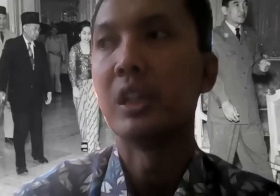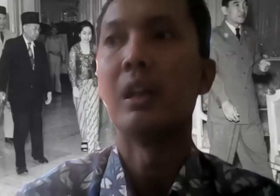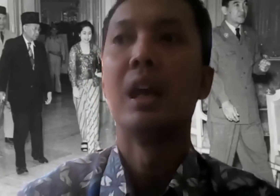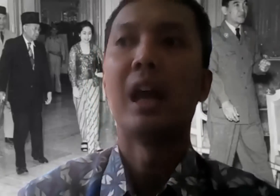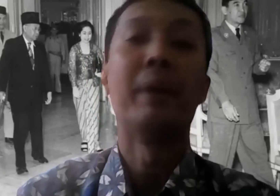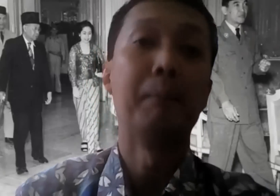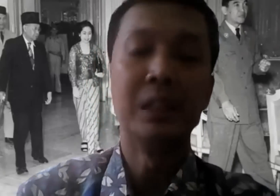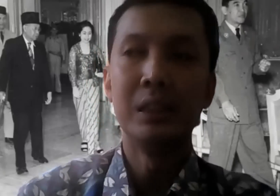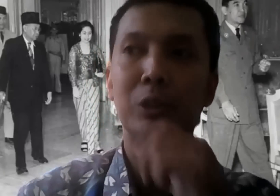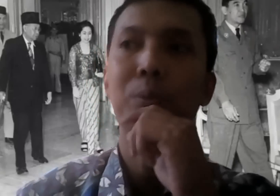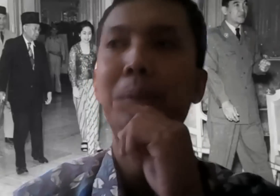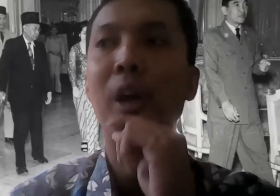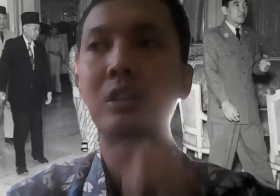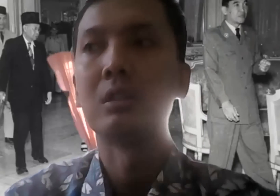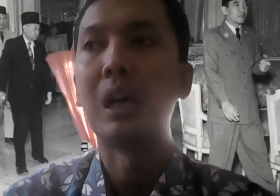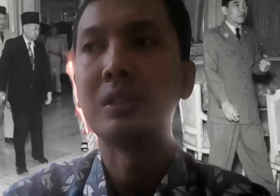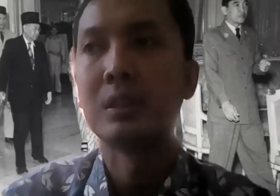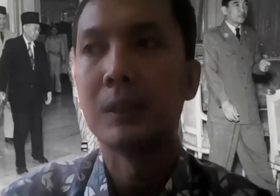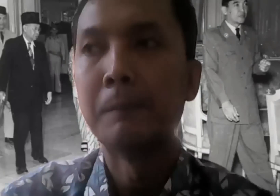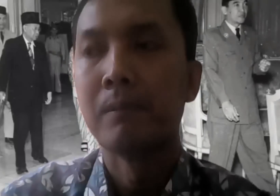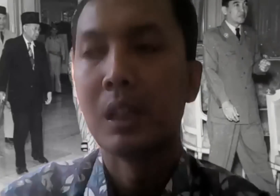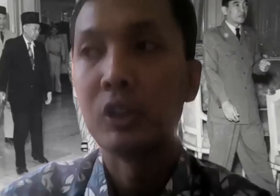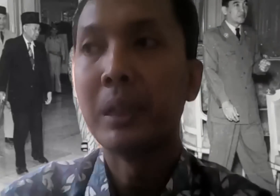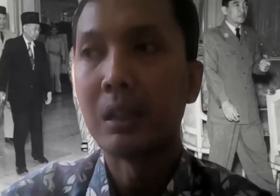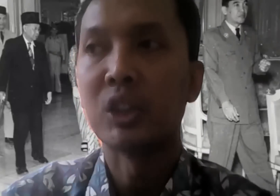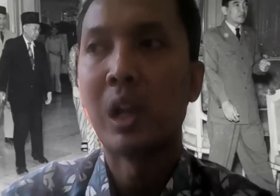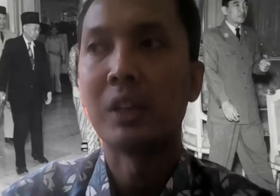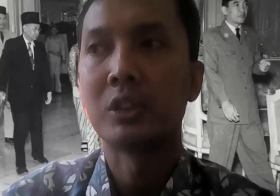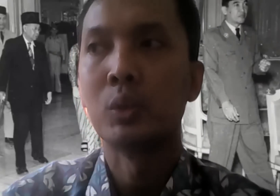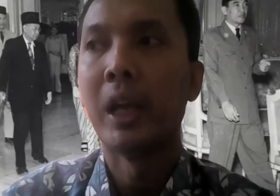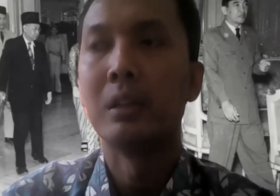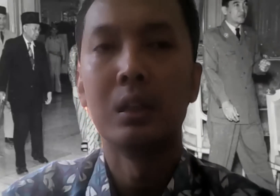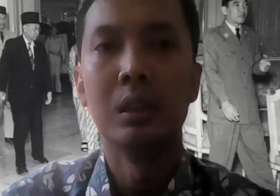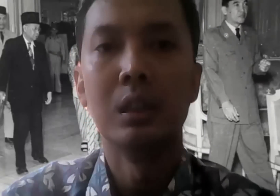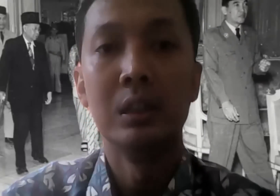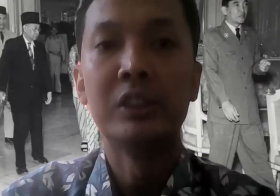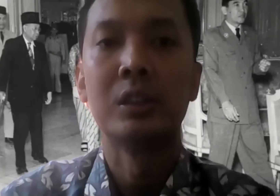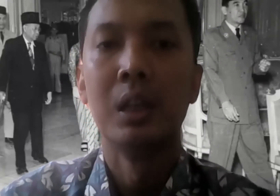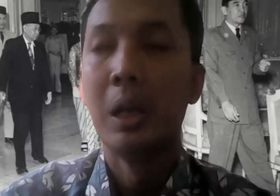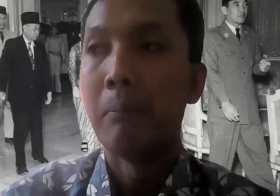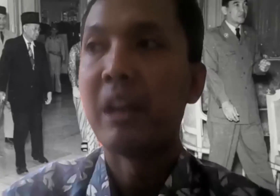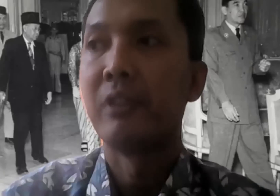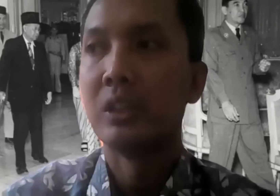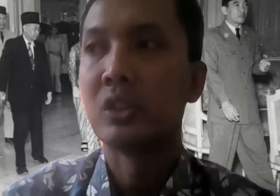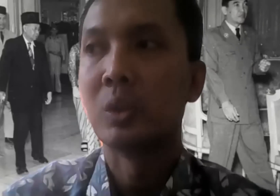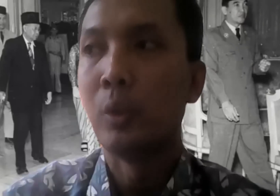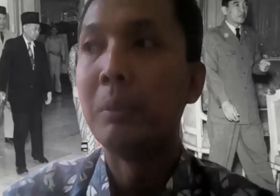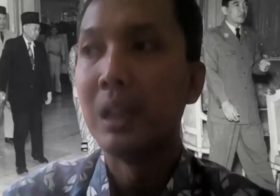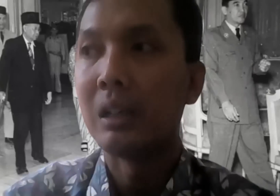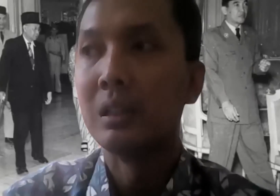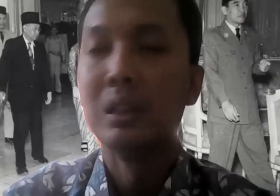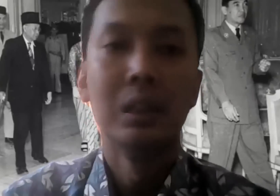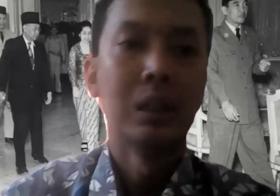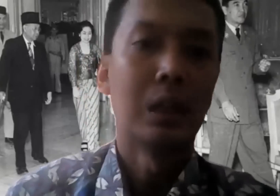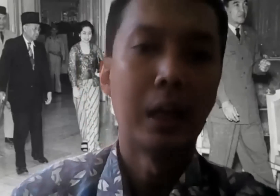Indonesian chair. I'm happy here to be appointed as a speaker, as well as to handle this marvelous